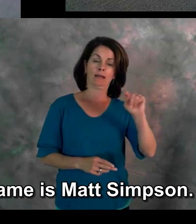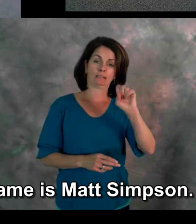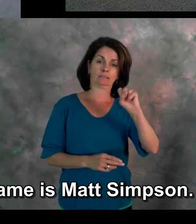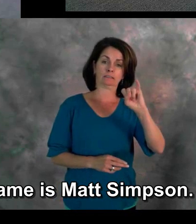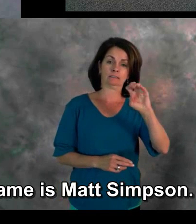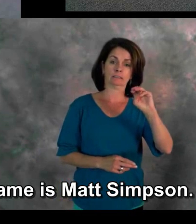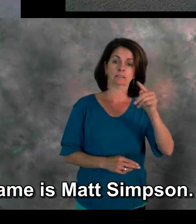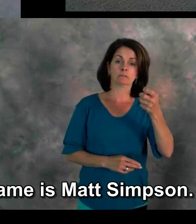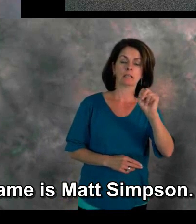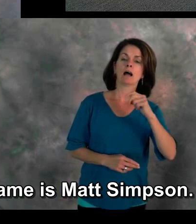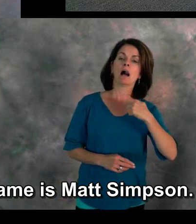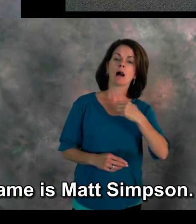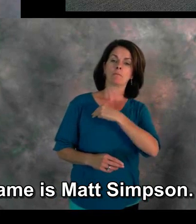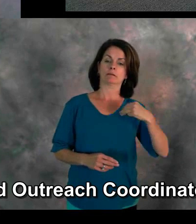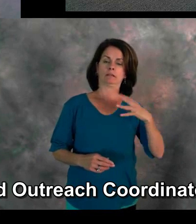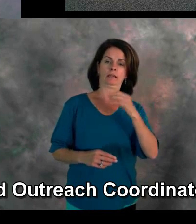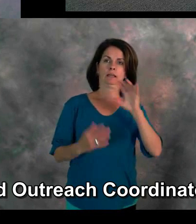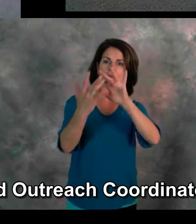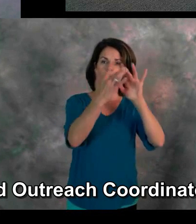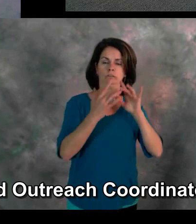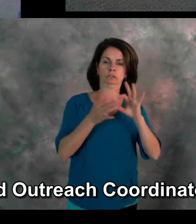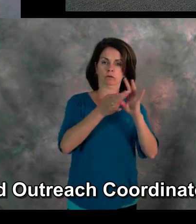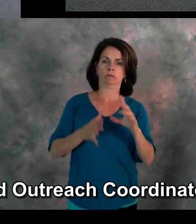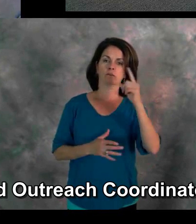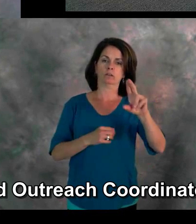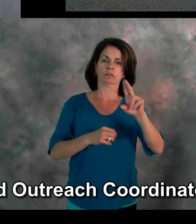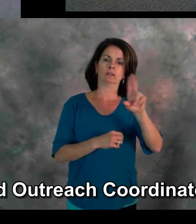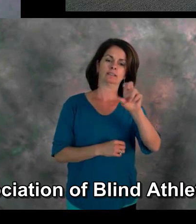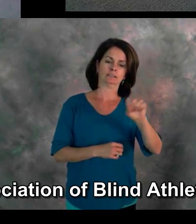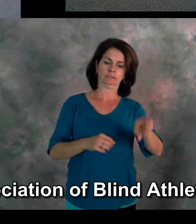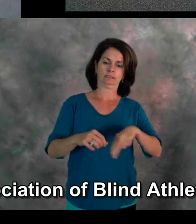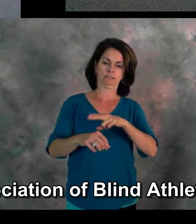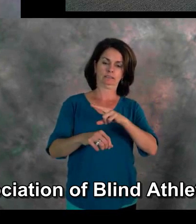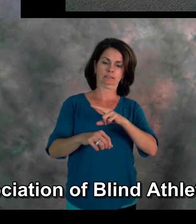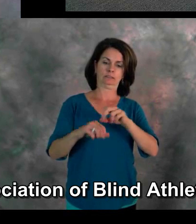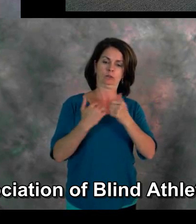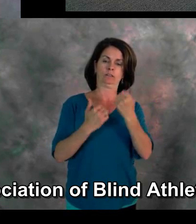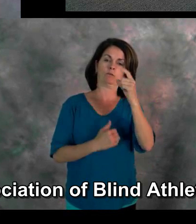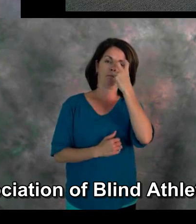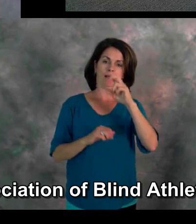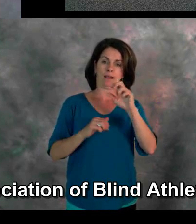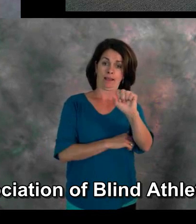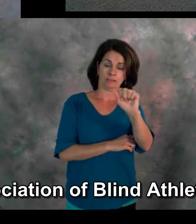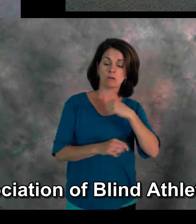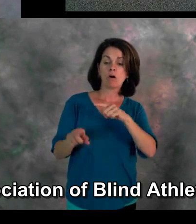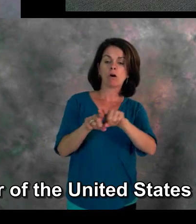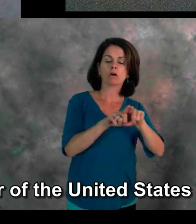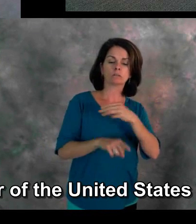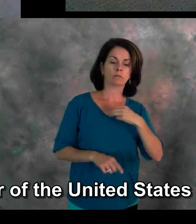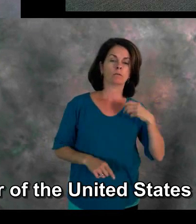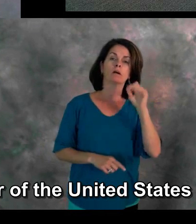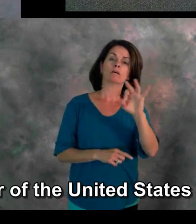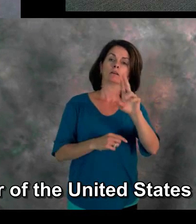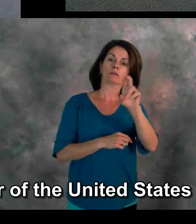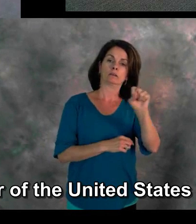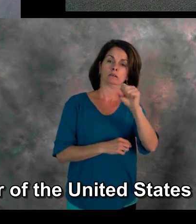Good afternoon. My name is Matt Simpson. I am the Membership and Outreach Coordinator for the United States Association of Blind Athletes,